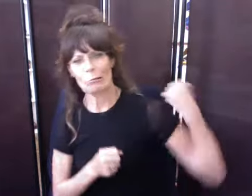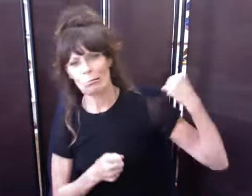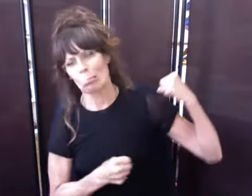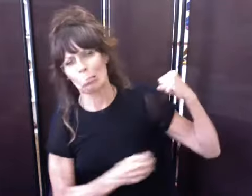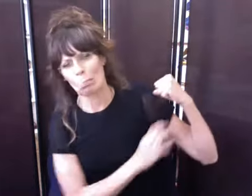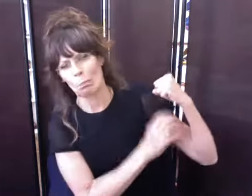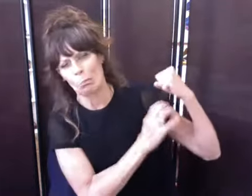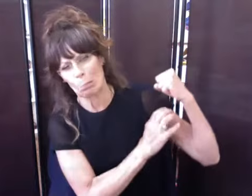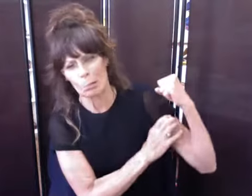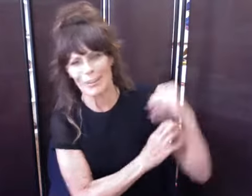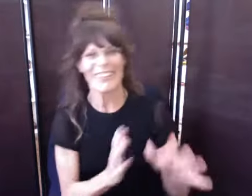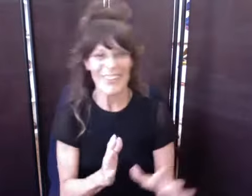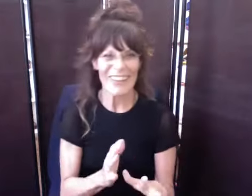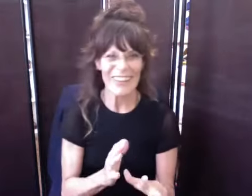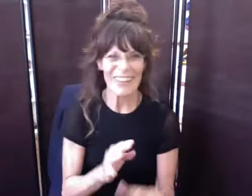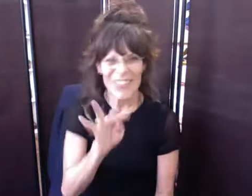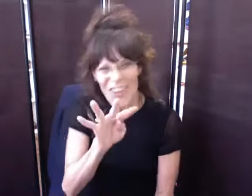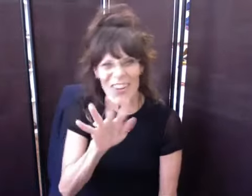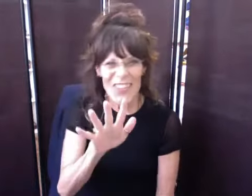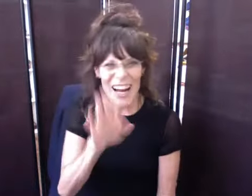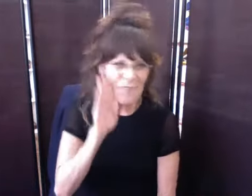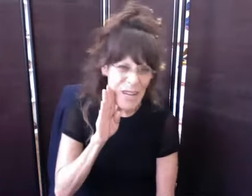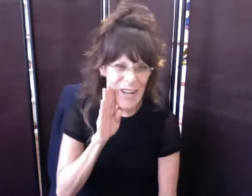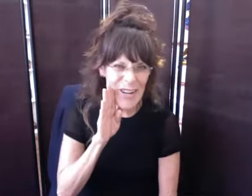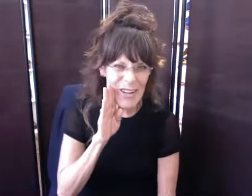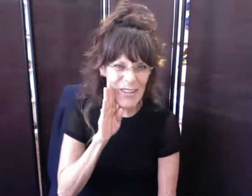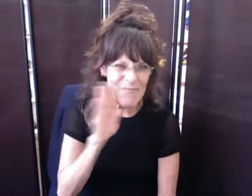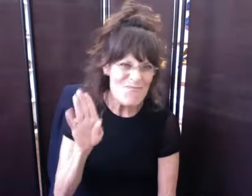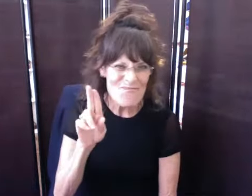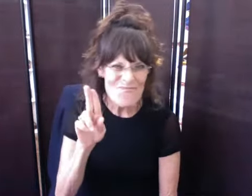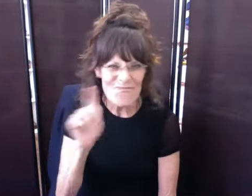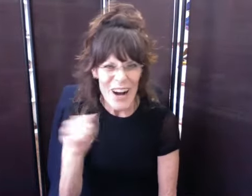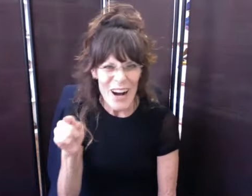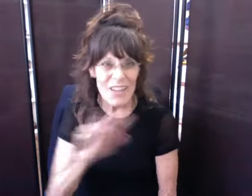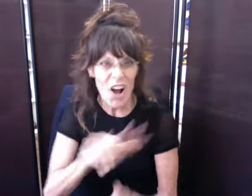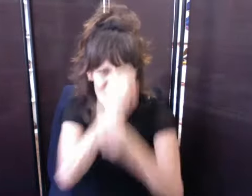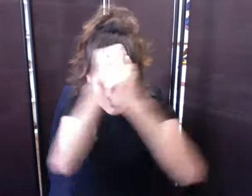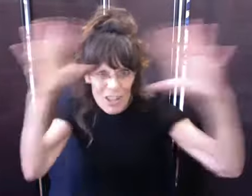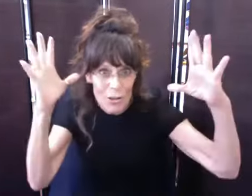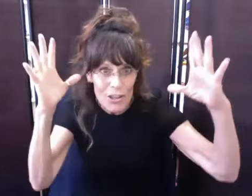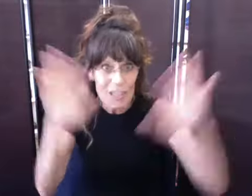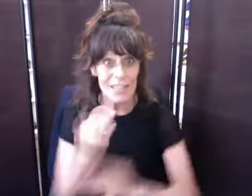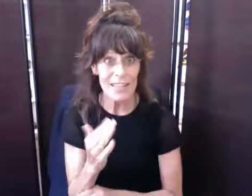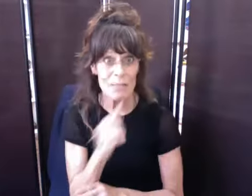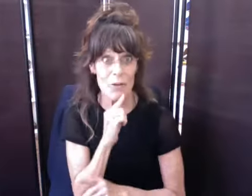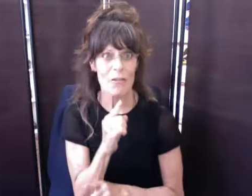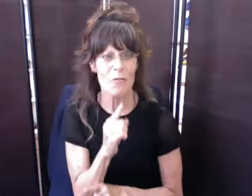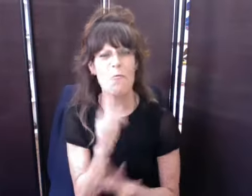to 5 year buzz, right? Where all illusions seem like reality. Like it's just wonderful right there. Music's a little